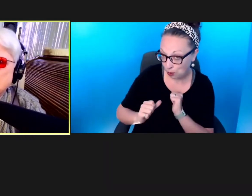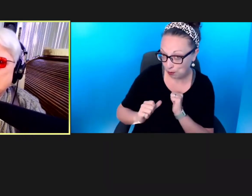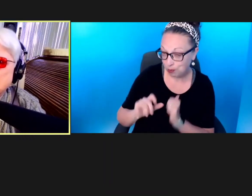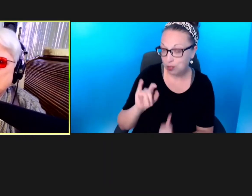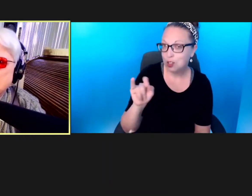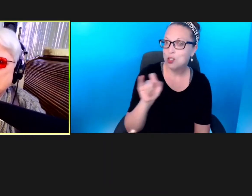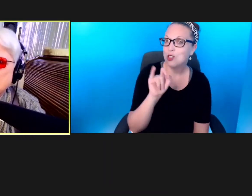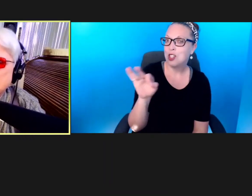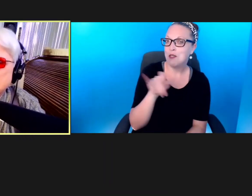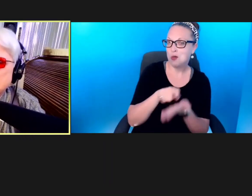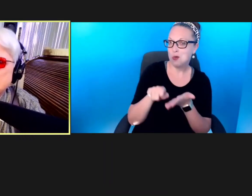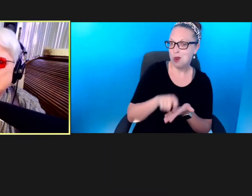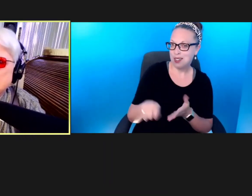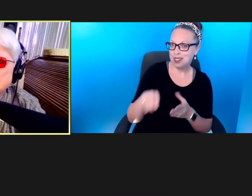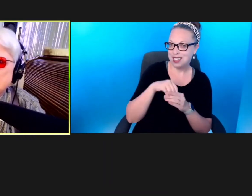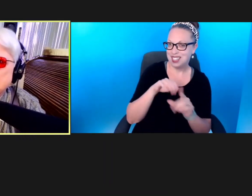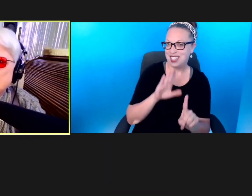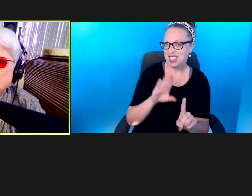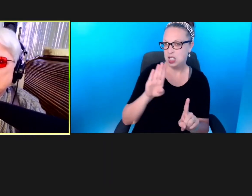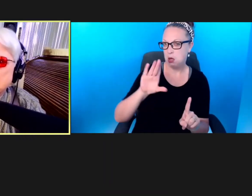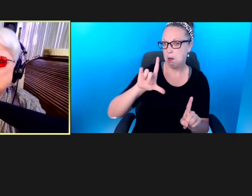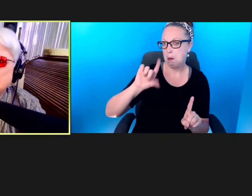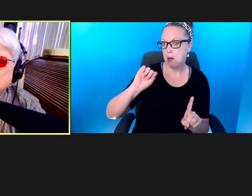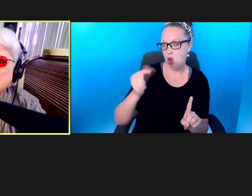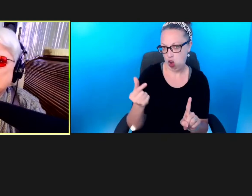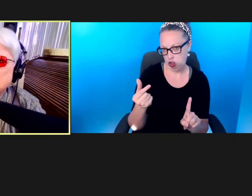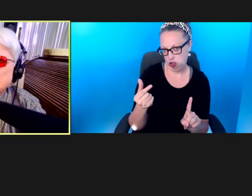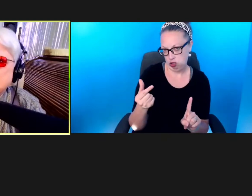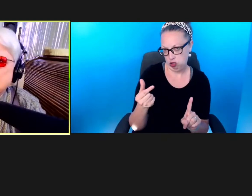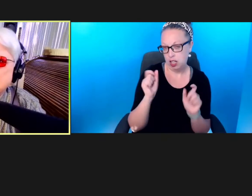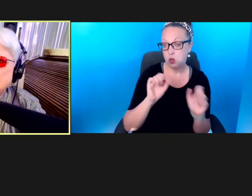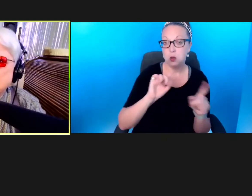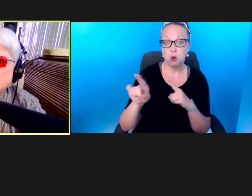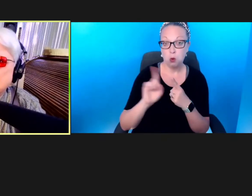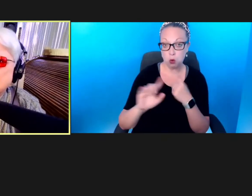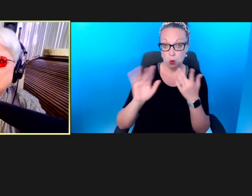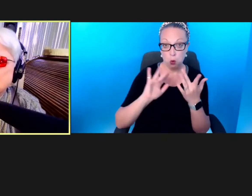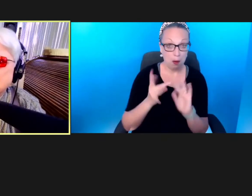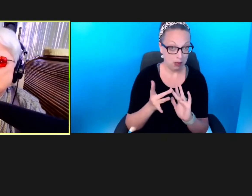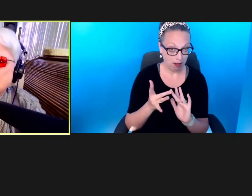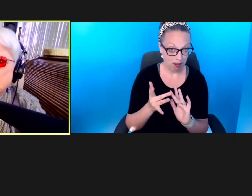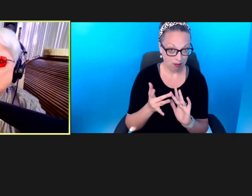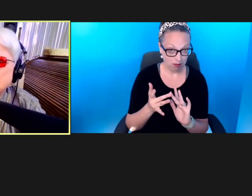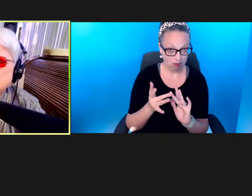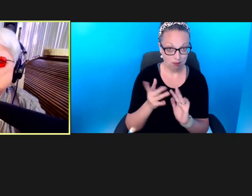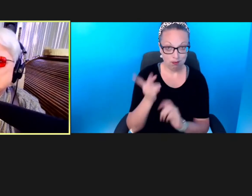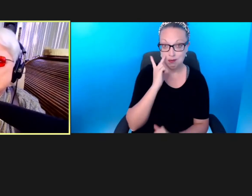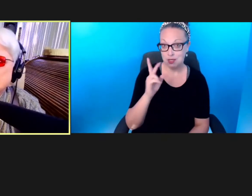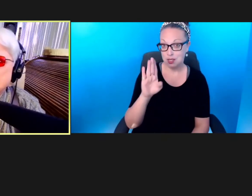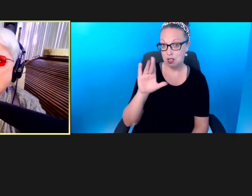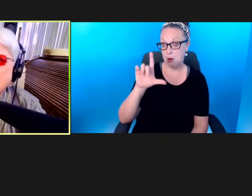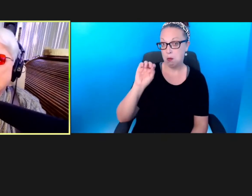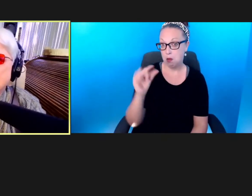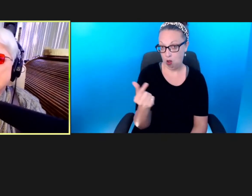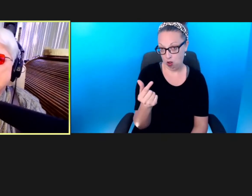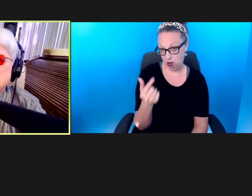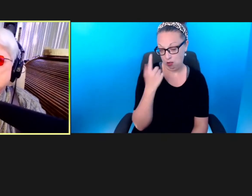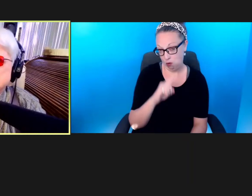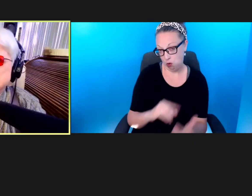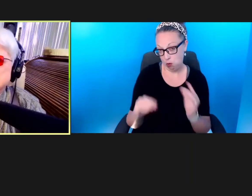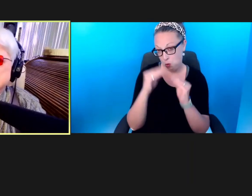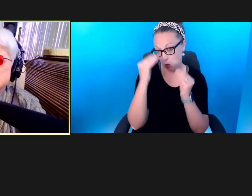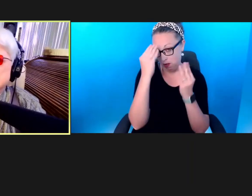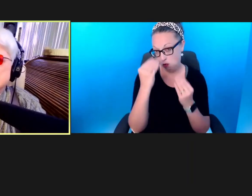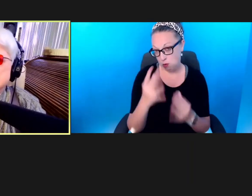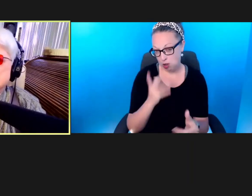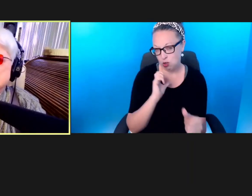it in his blog, and you can go to his website and see his blogs, following